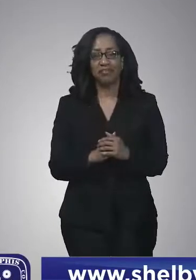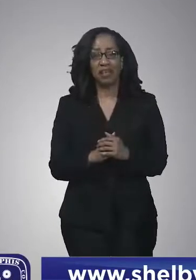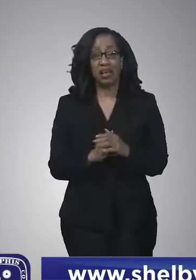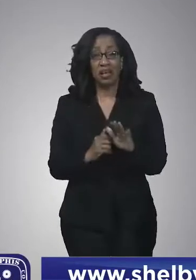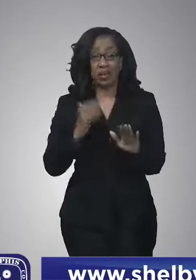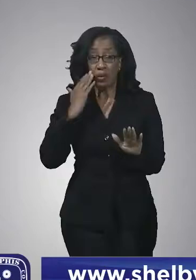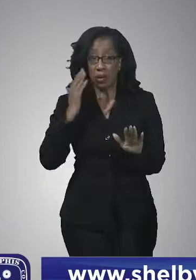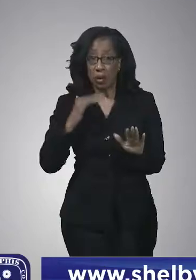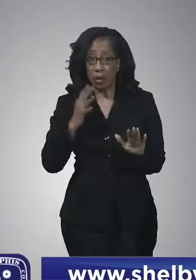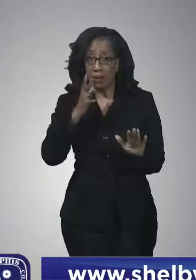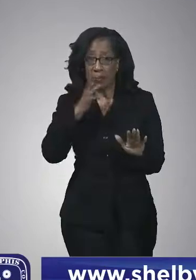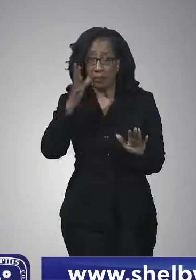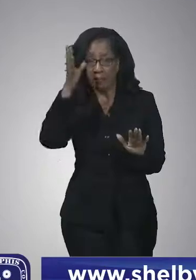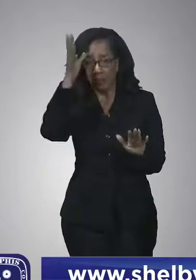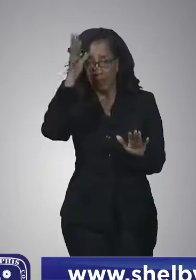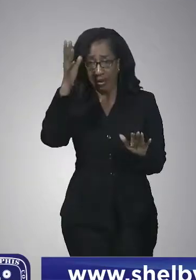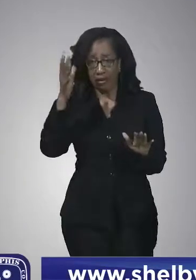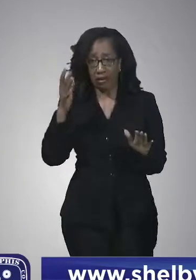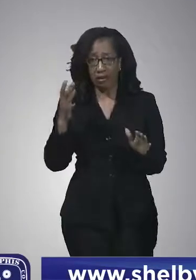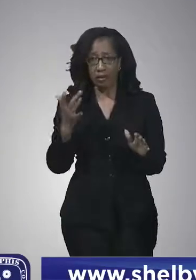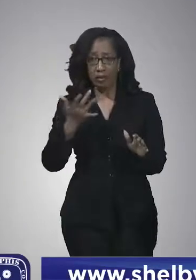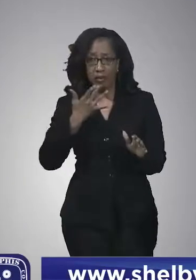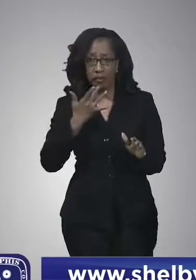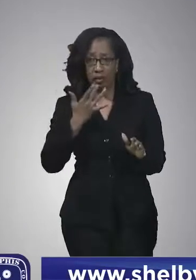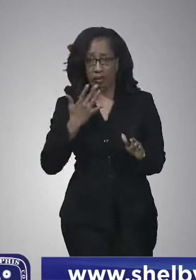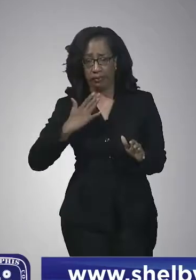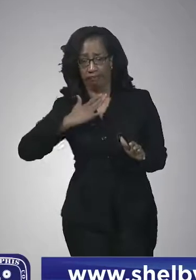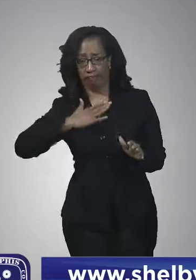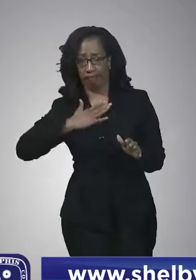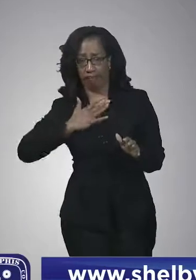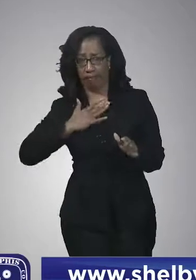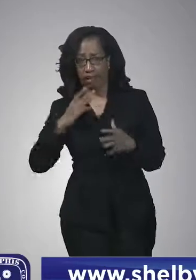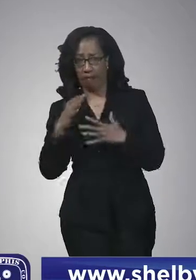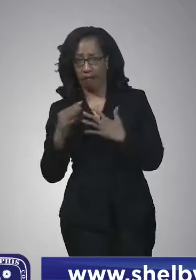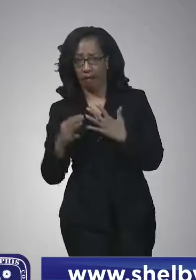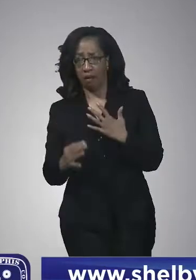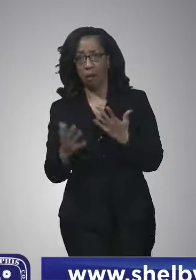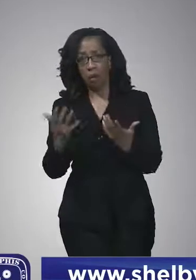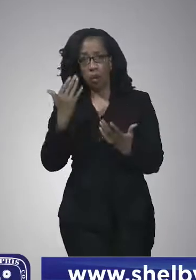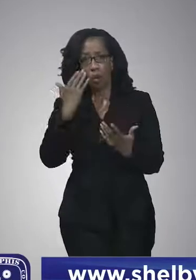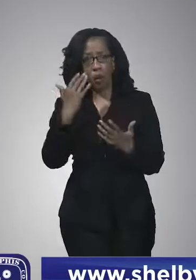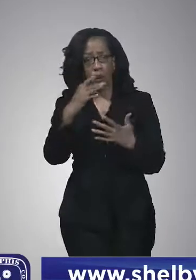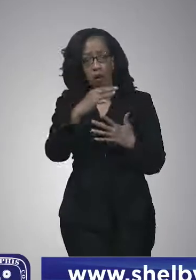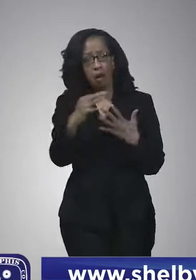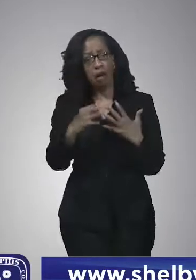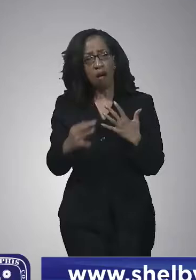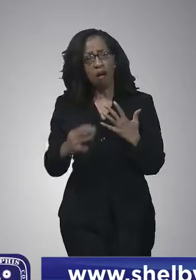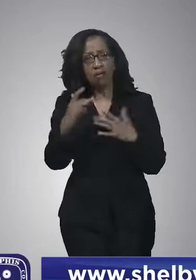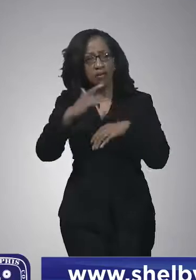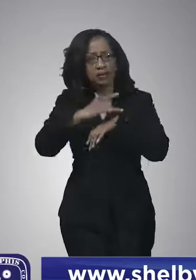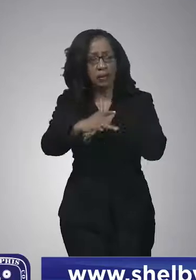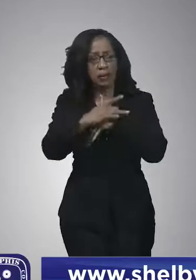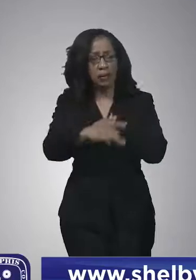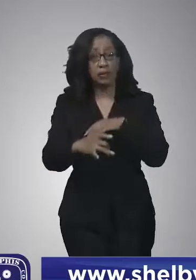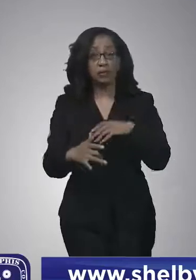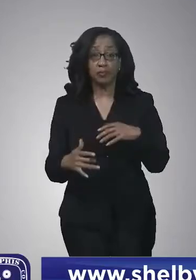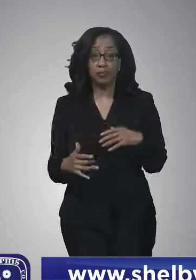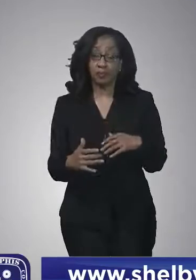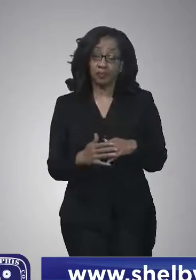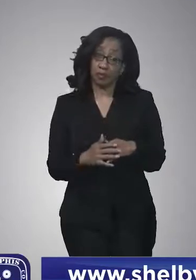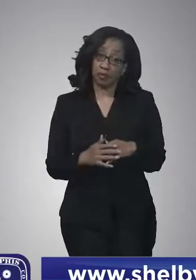want to exercise different options, and they'll want to know what options they have. And what I can tell you is